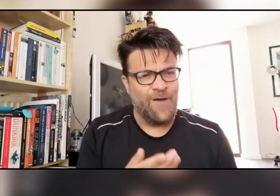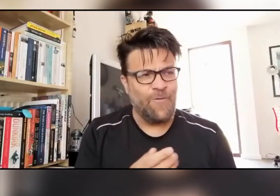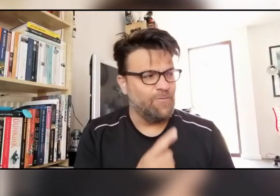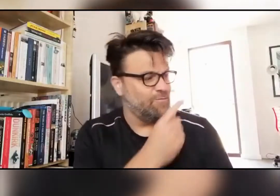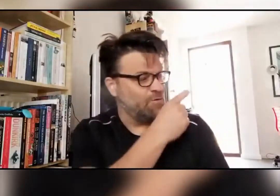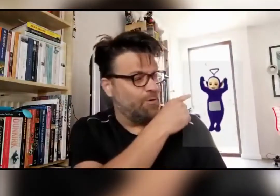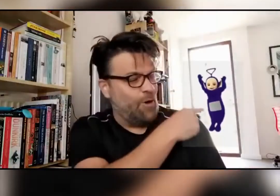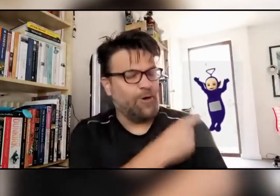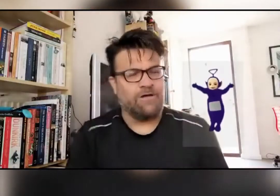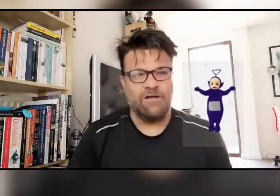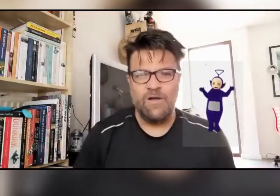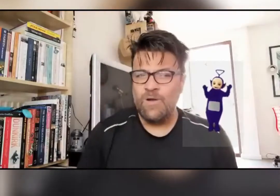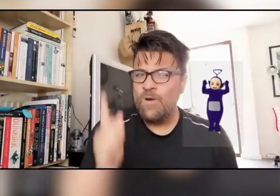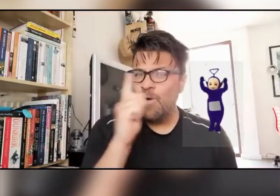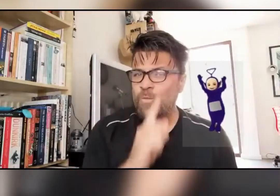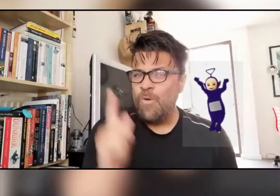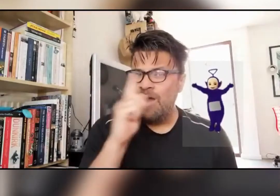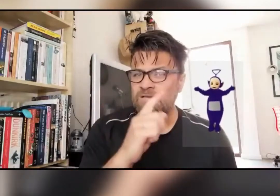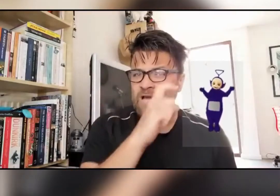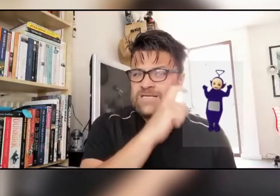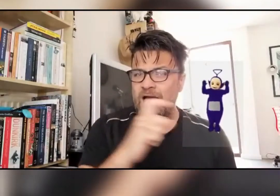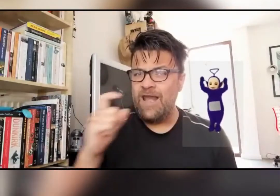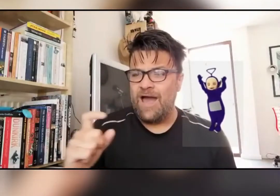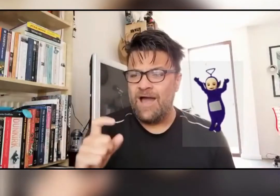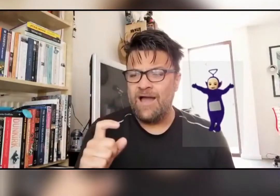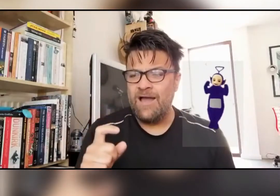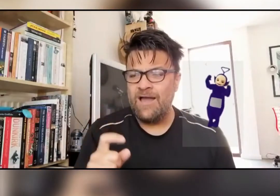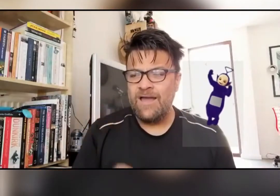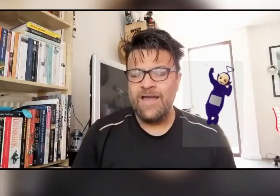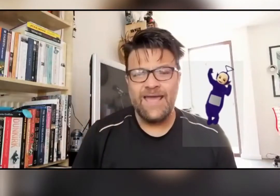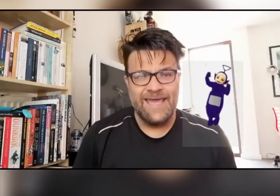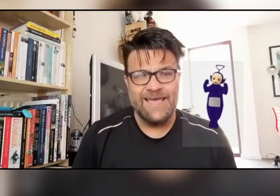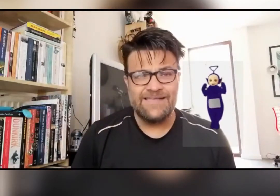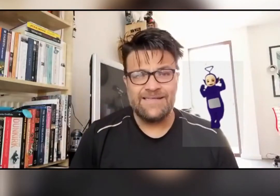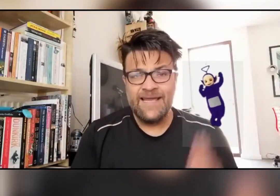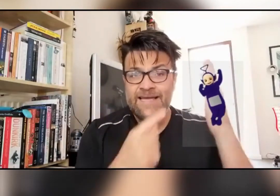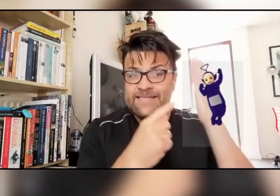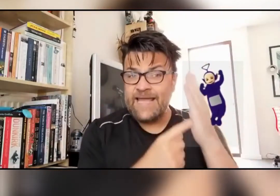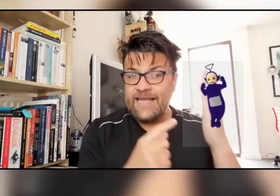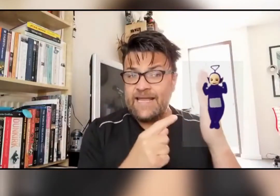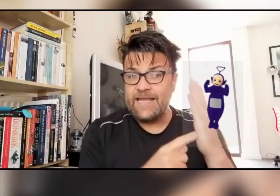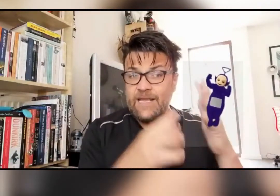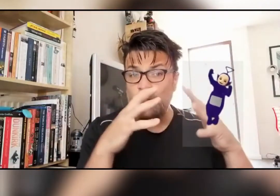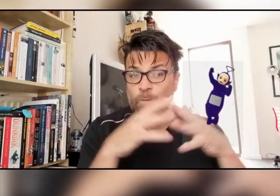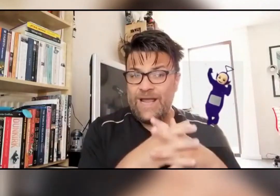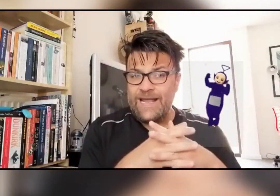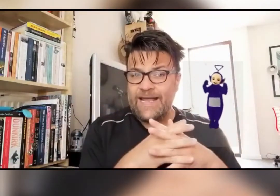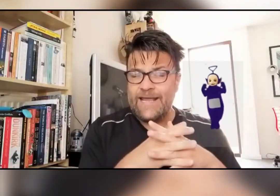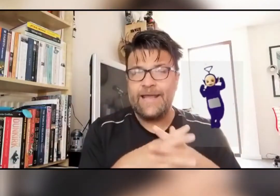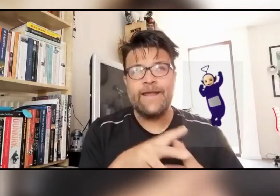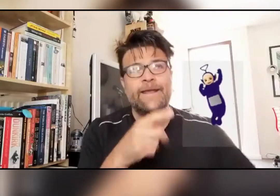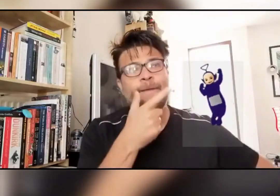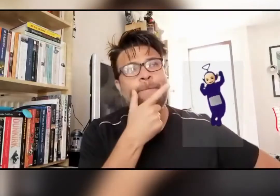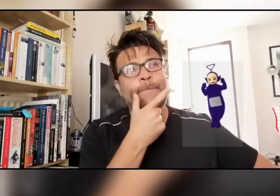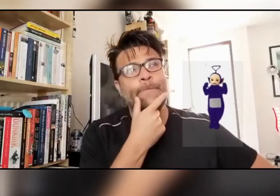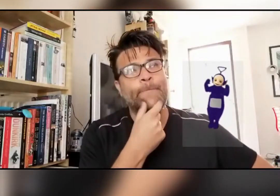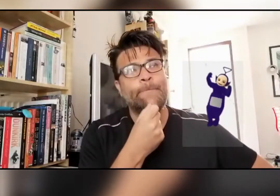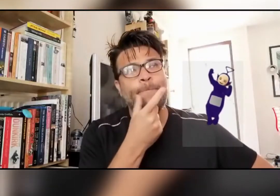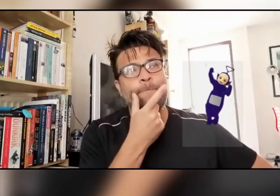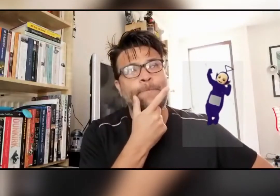Now look, what colour is Tinky Winky?